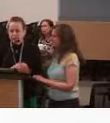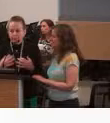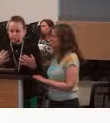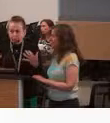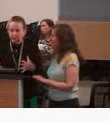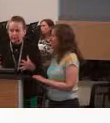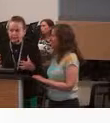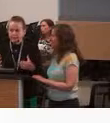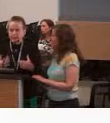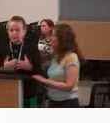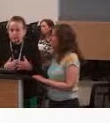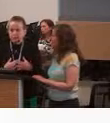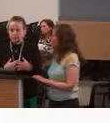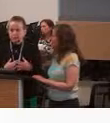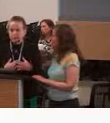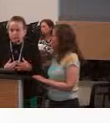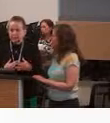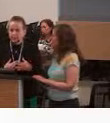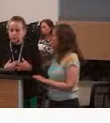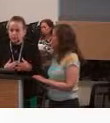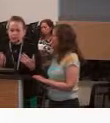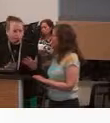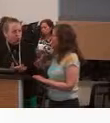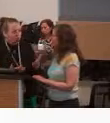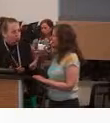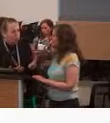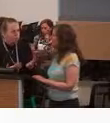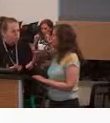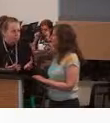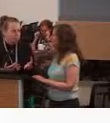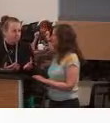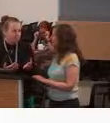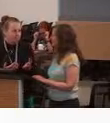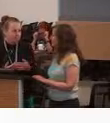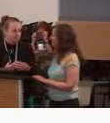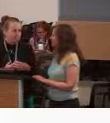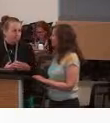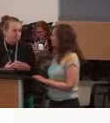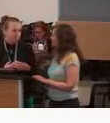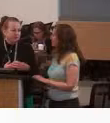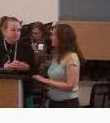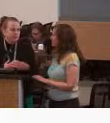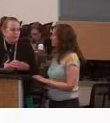the ways that we approach this work. And one of our students has said that